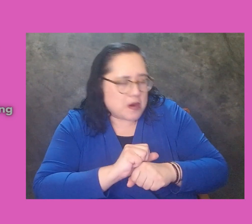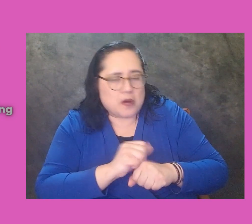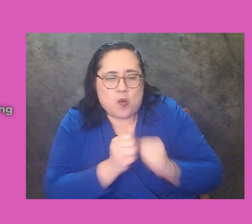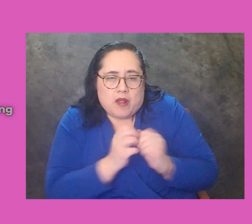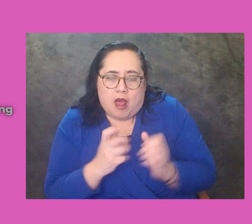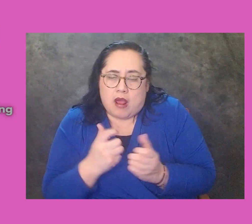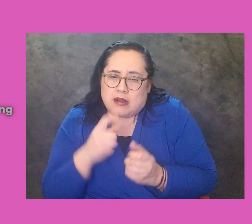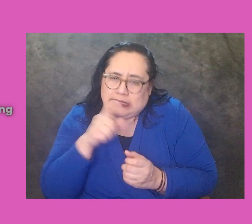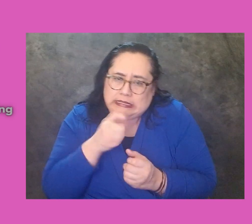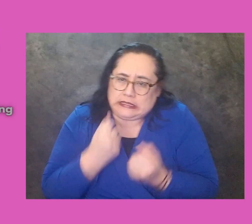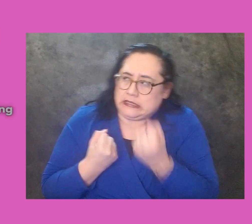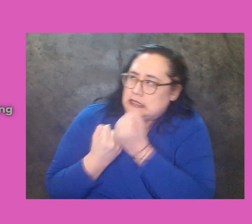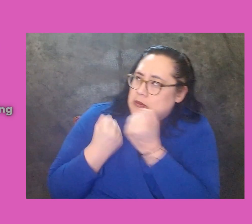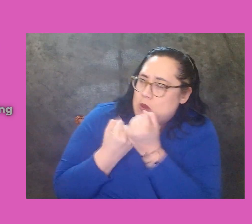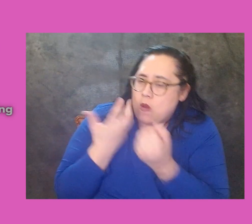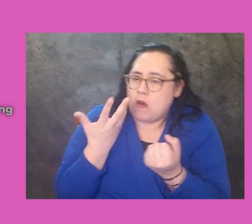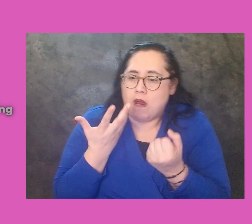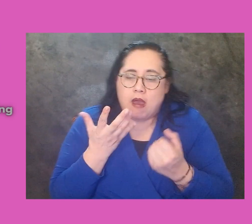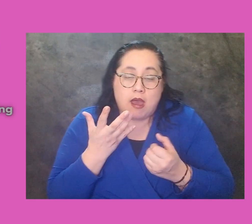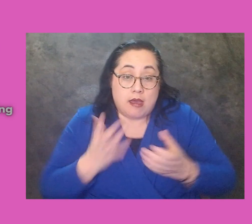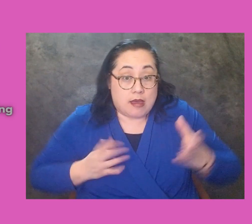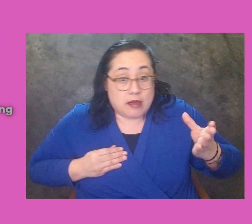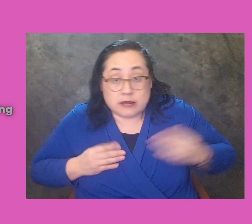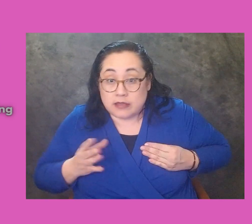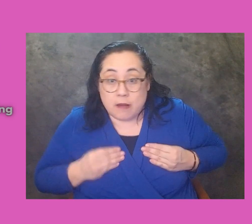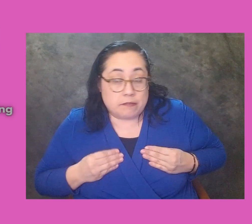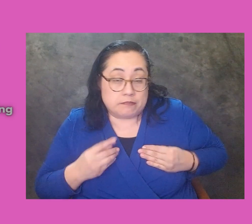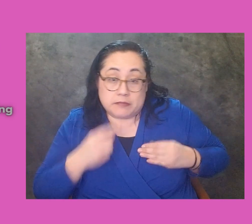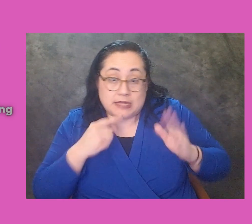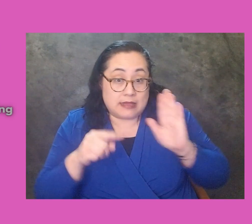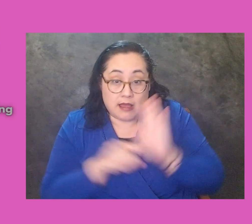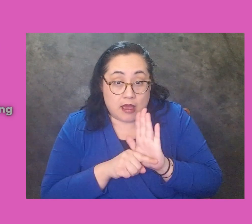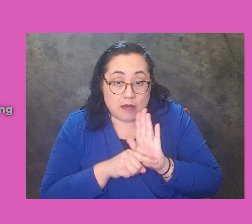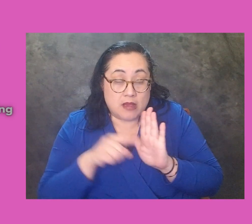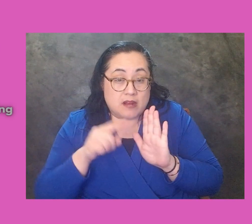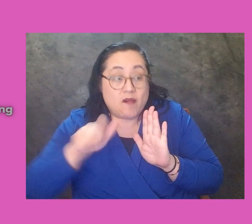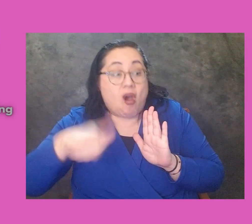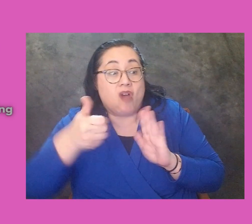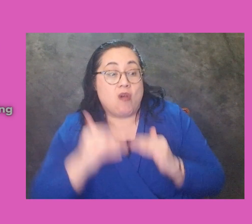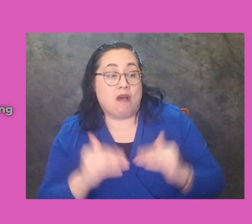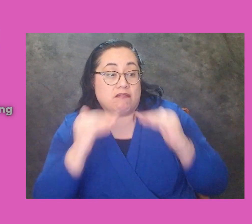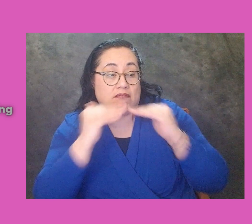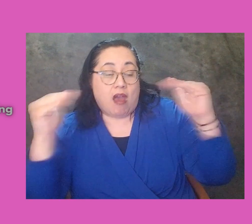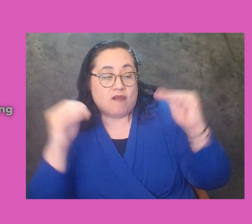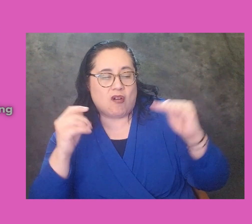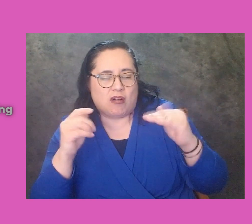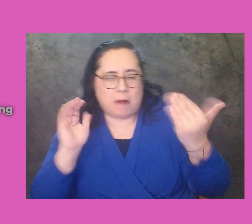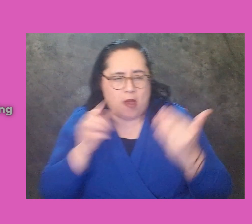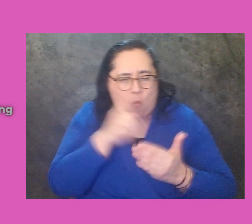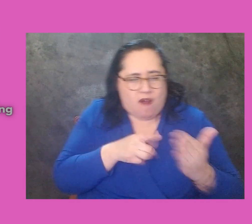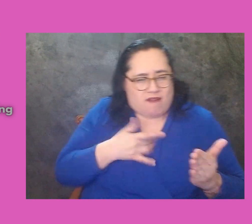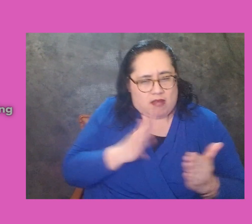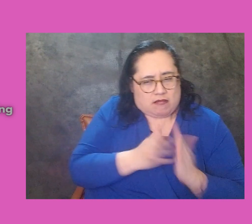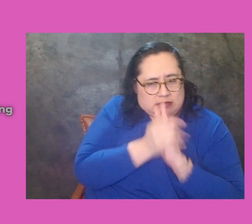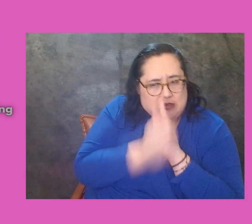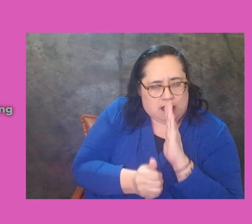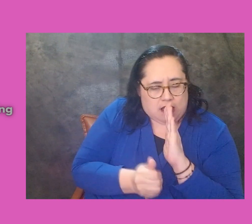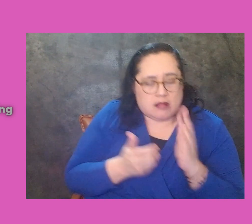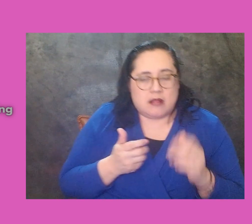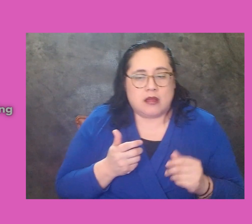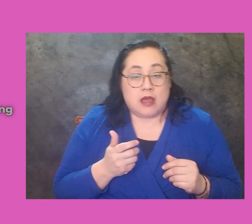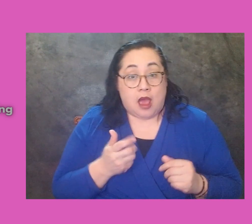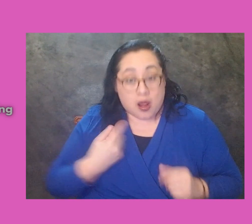work without the needed support, to just accept assignments that are a different level than maybe what you might feel your skill is. So